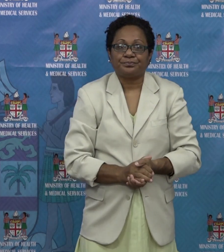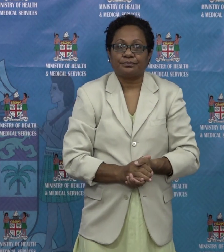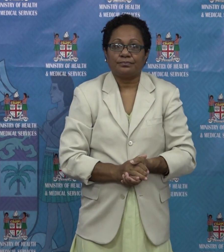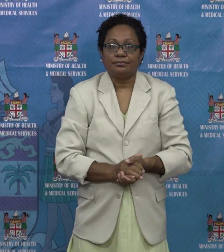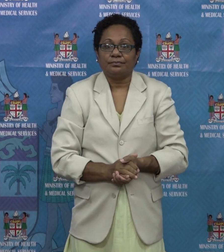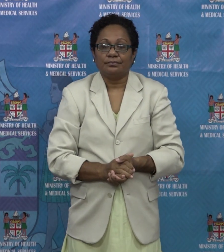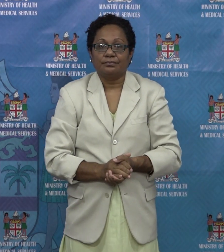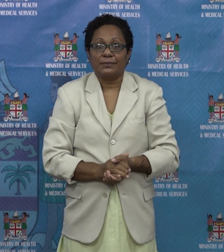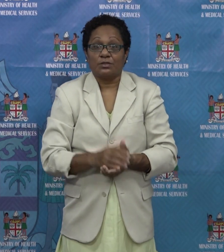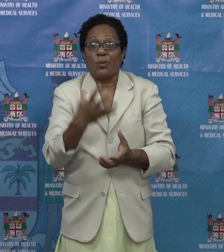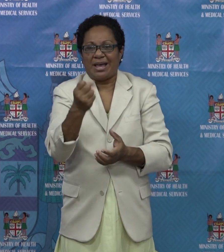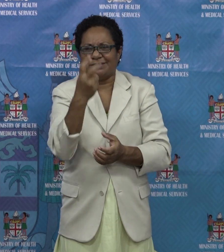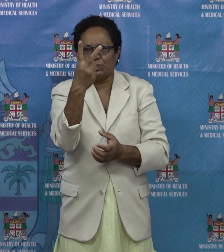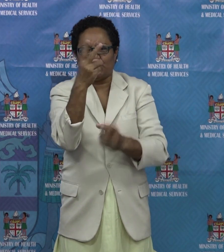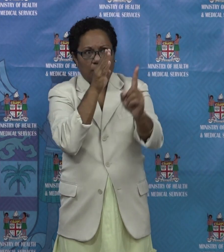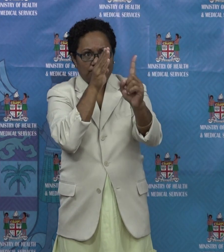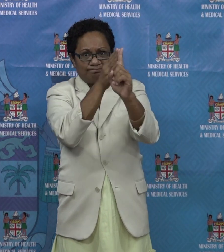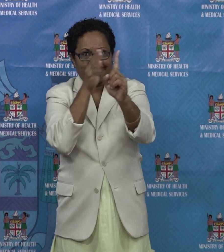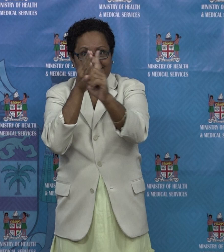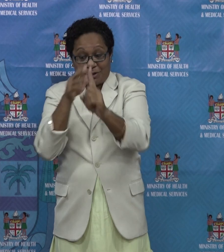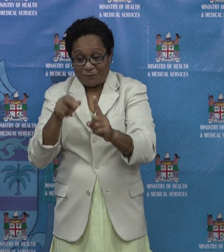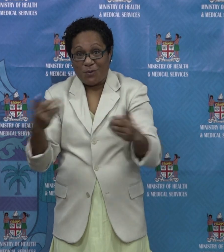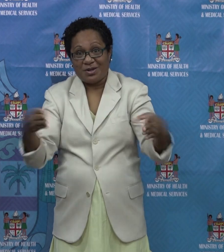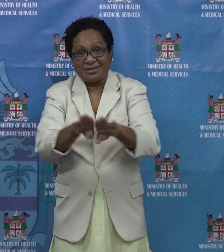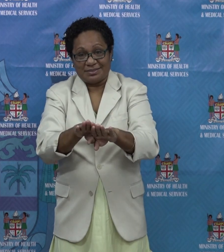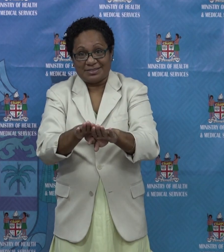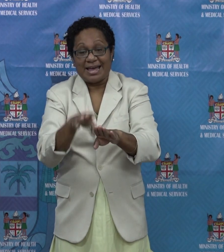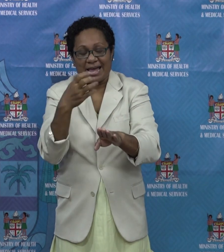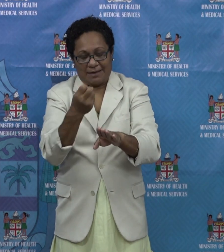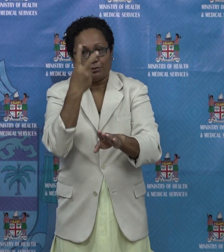there are two objectives of this lockdown that's going to start